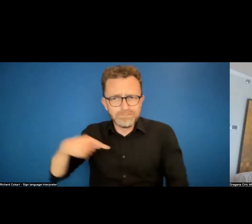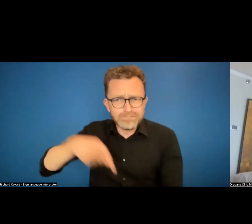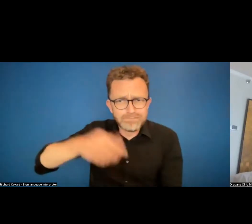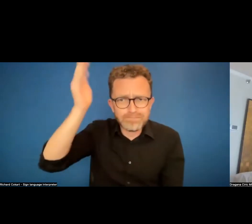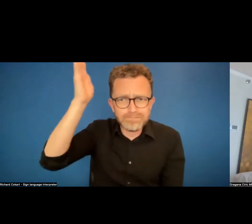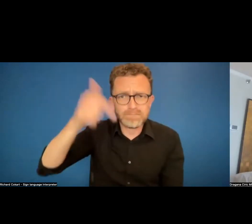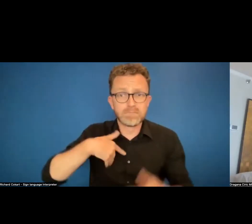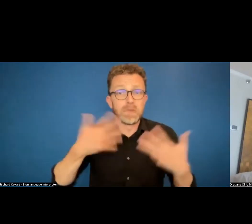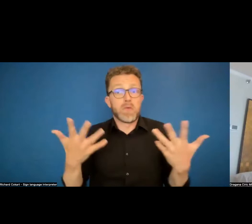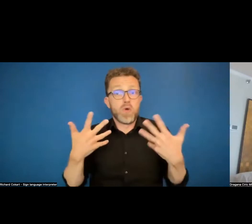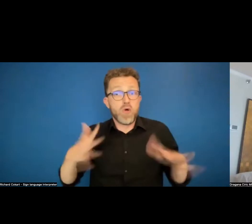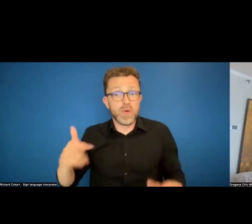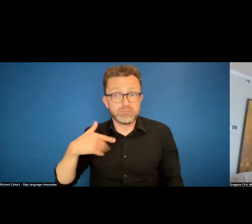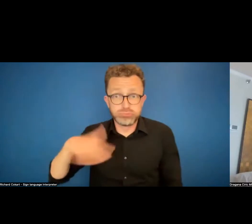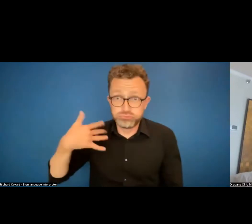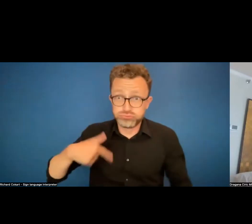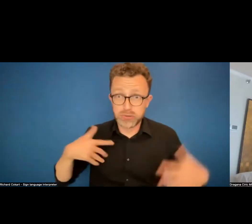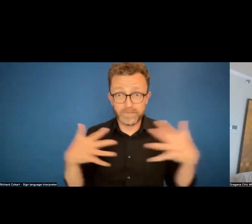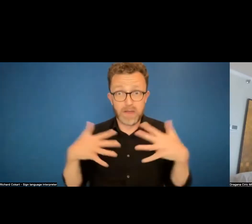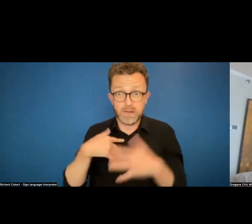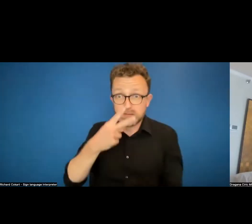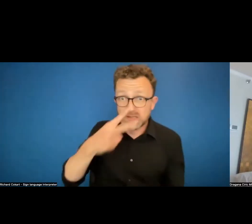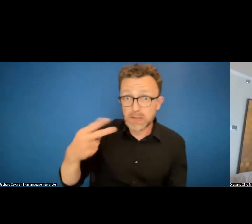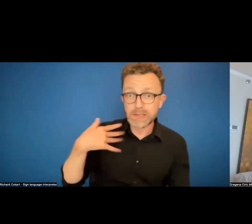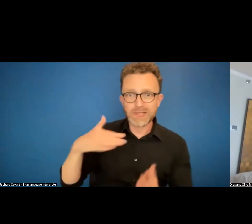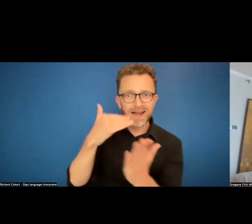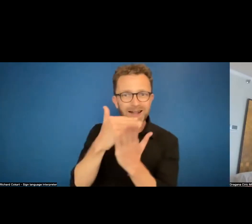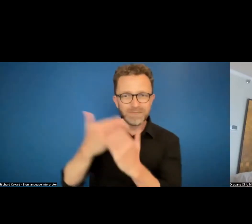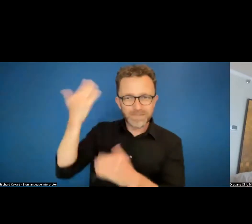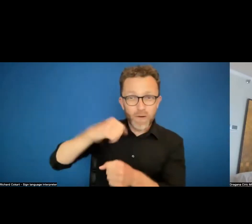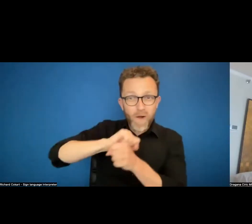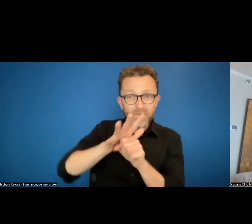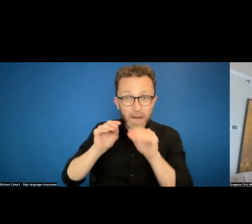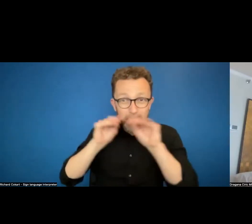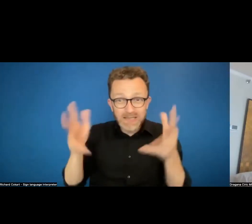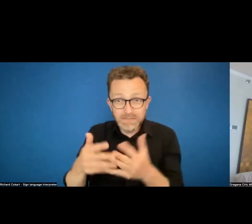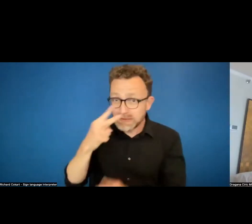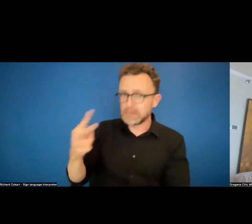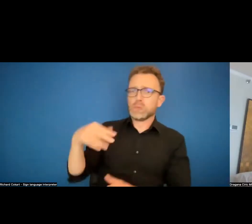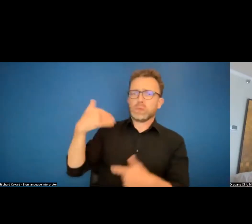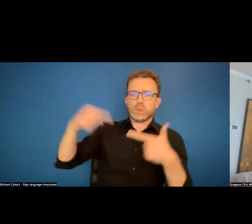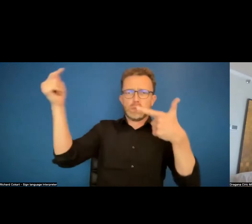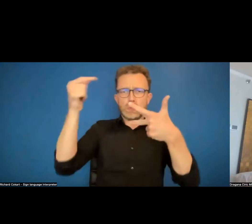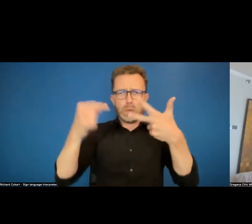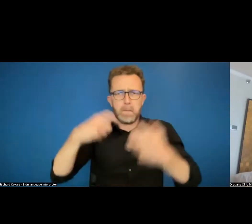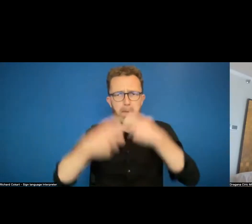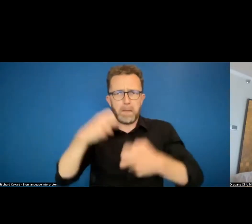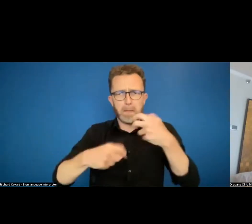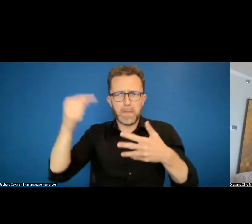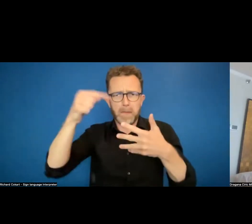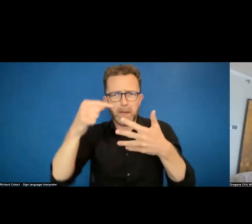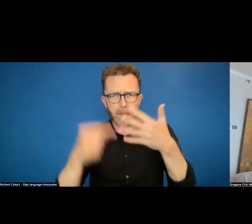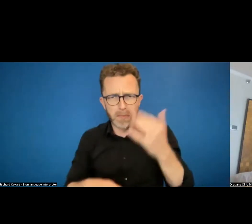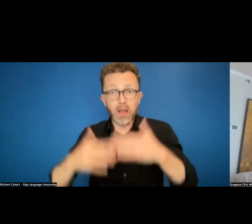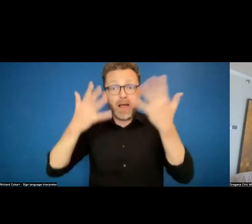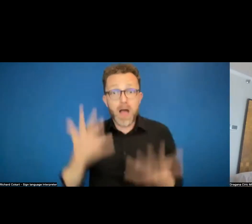see from the beginning of the war, we've been monitoring the situation of children in institutions